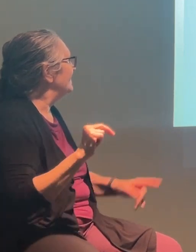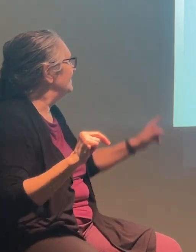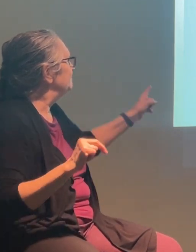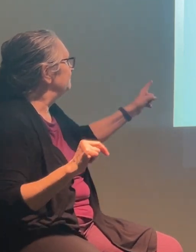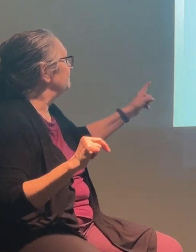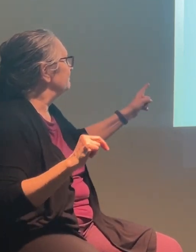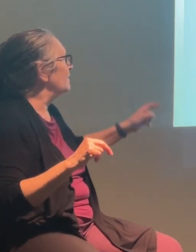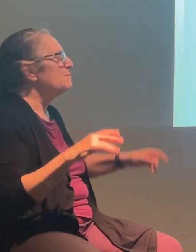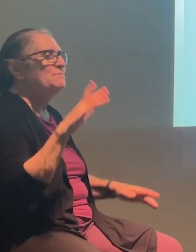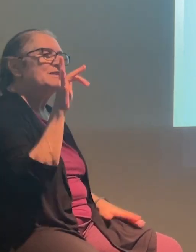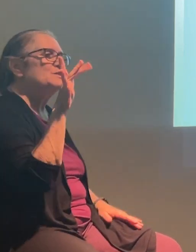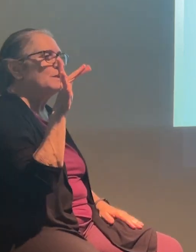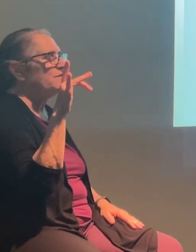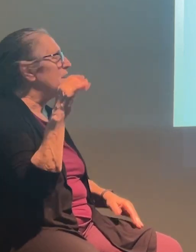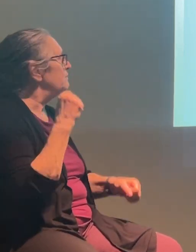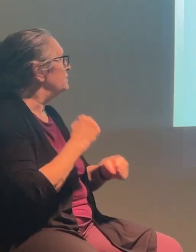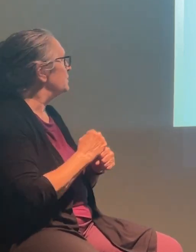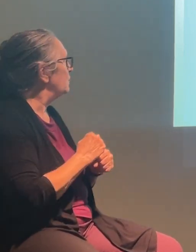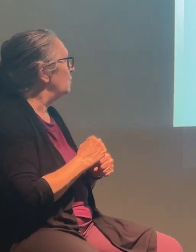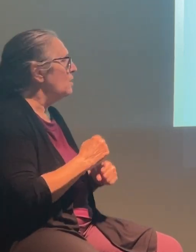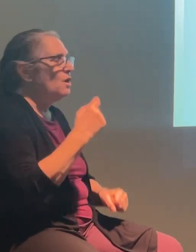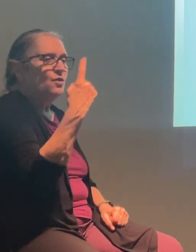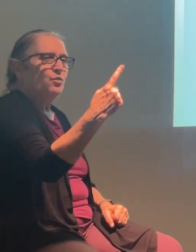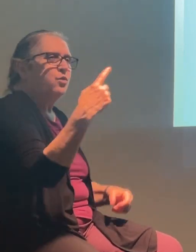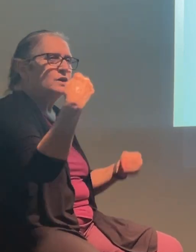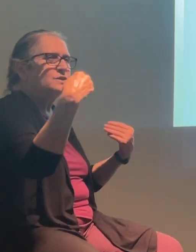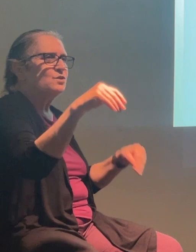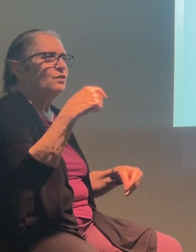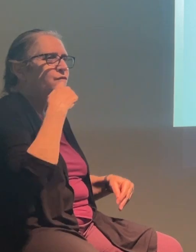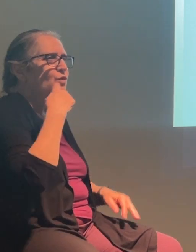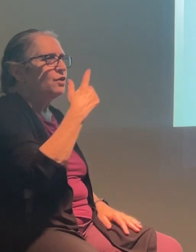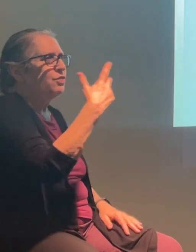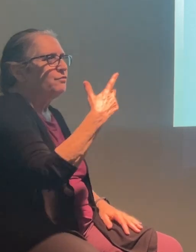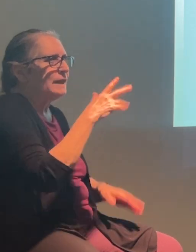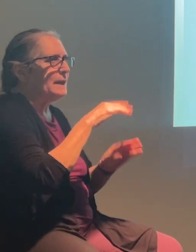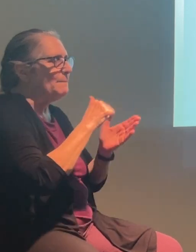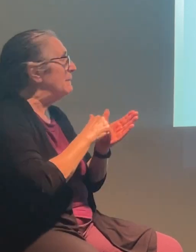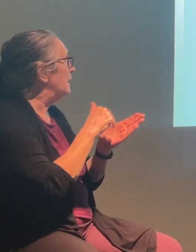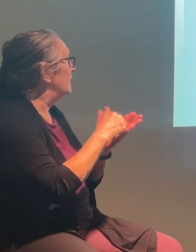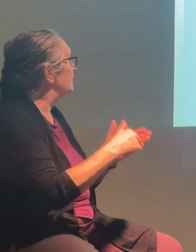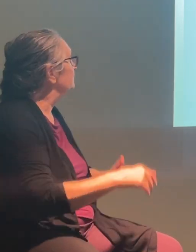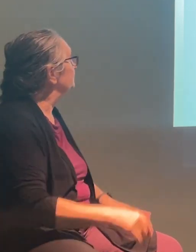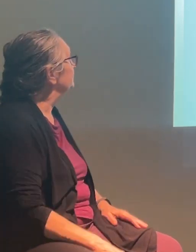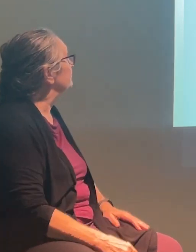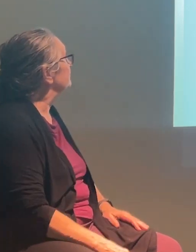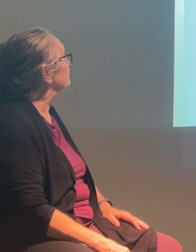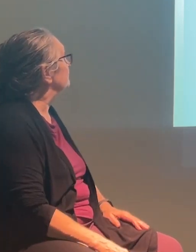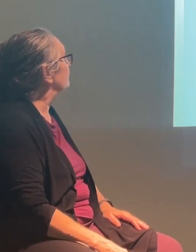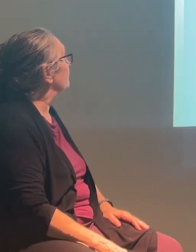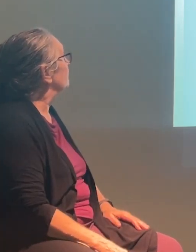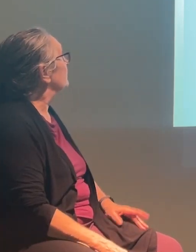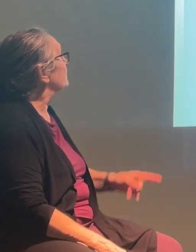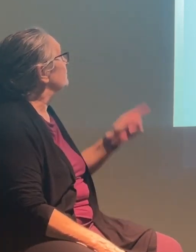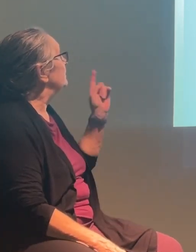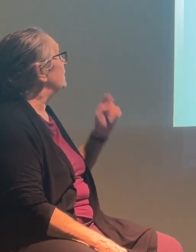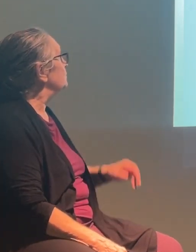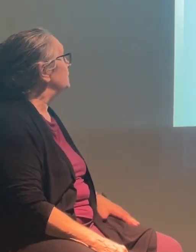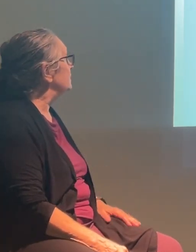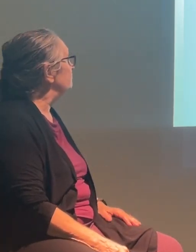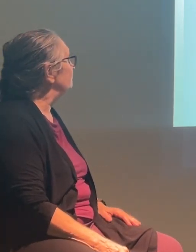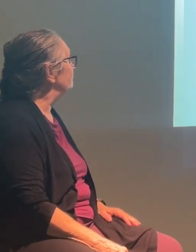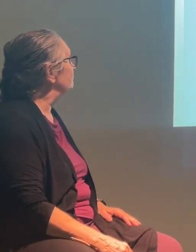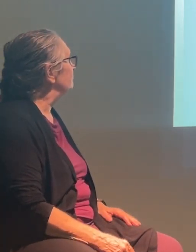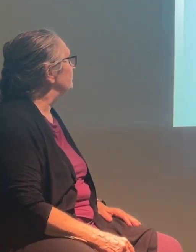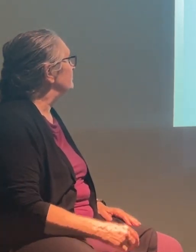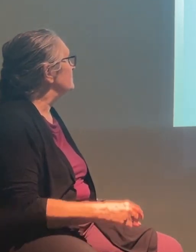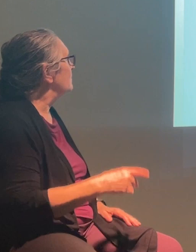Maybe about 25 years ago, one sold for $3 million. Yeah, and if you see, it's the Flatiron